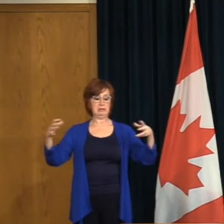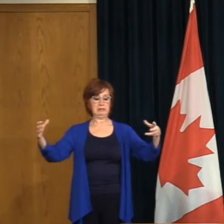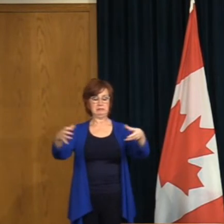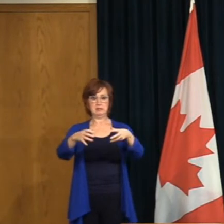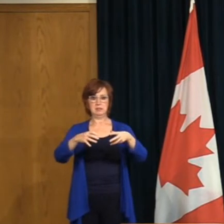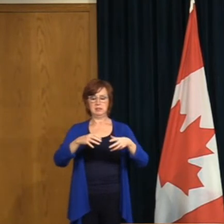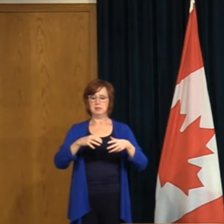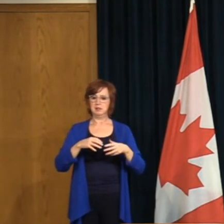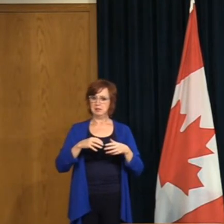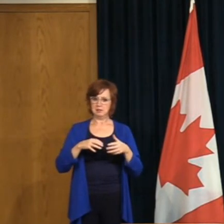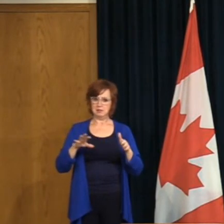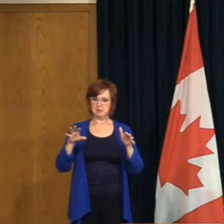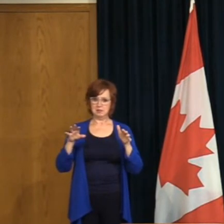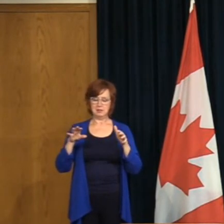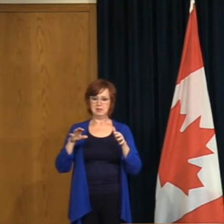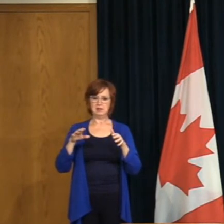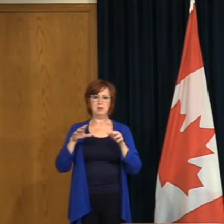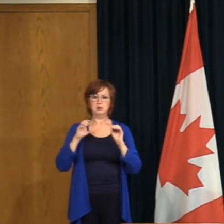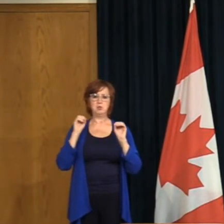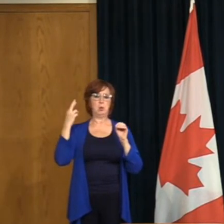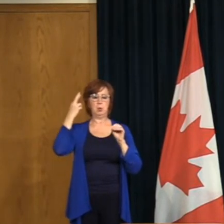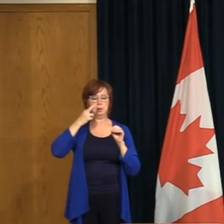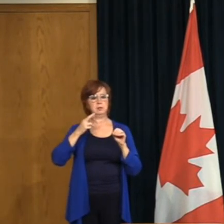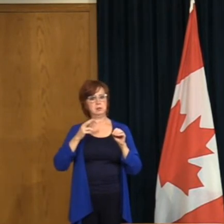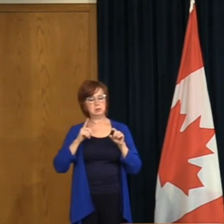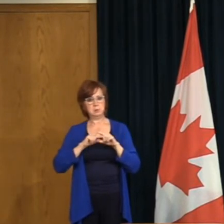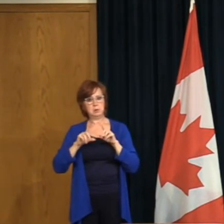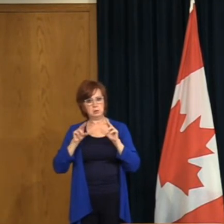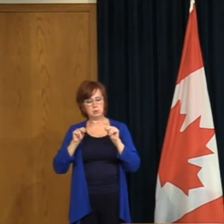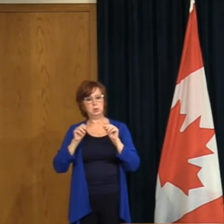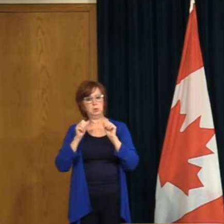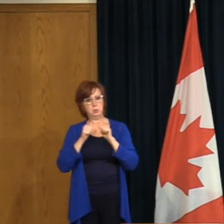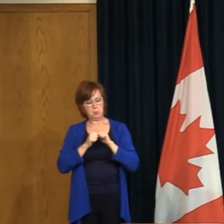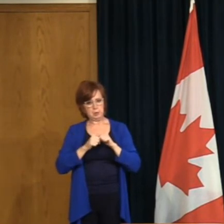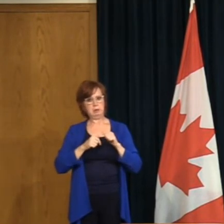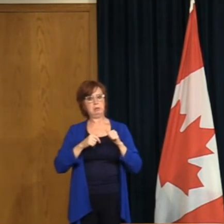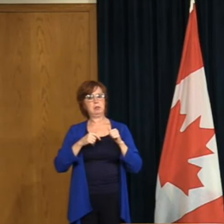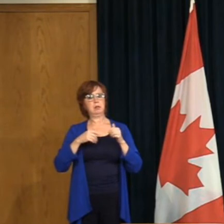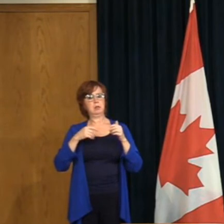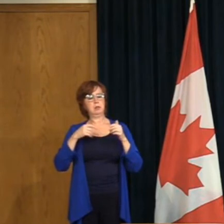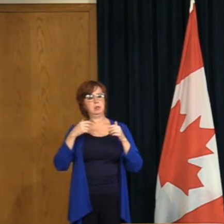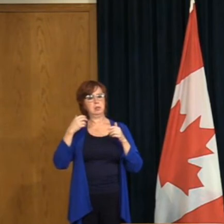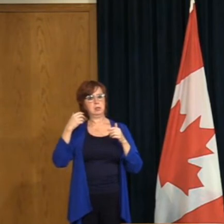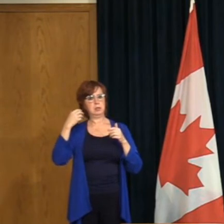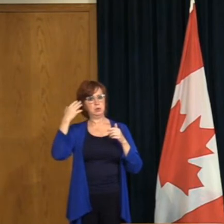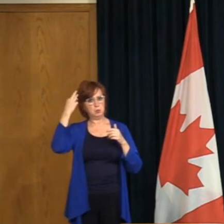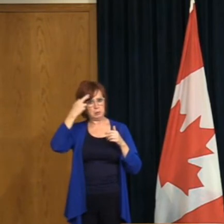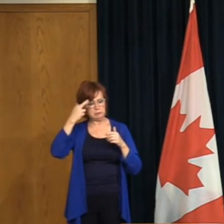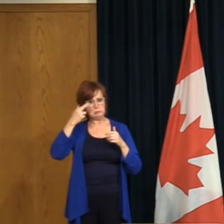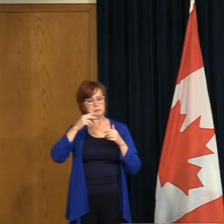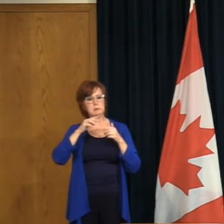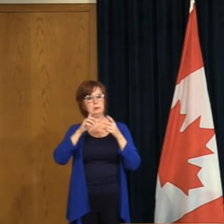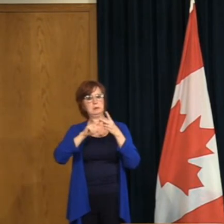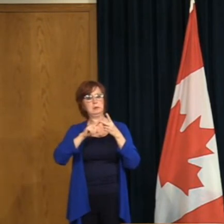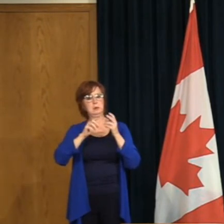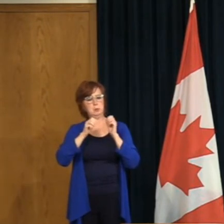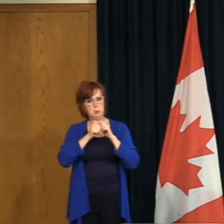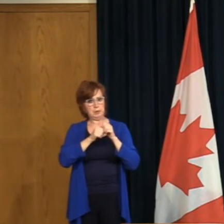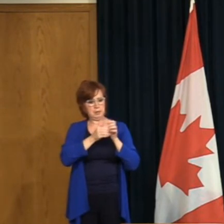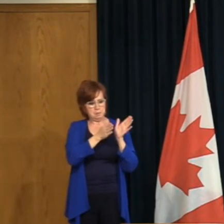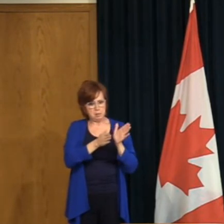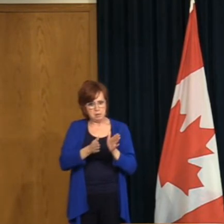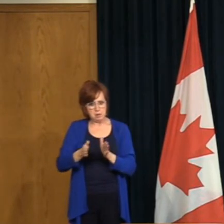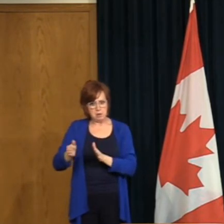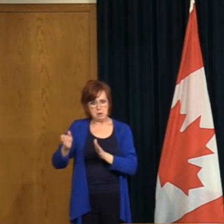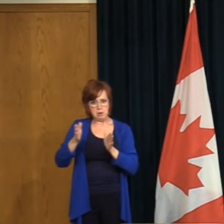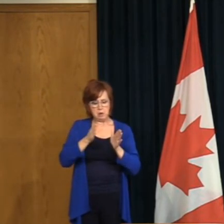as small and as safe as possible. I think we still need to be thoughtful. While that permission may be important for some special events, but even